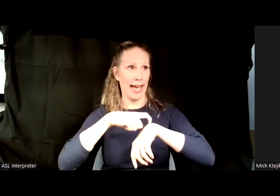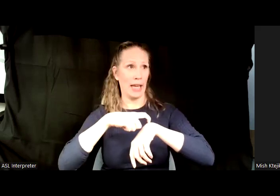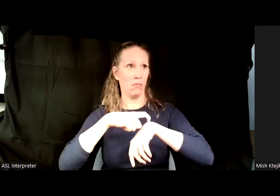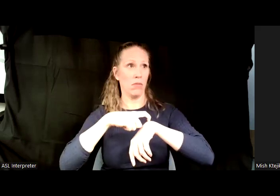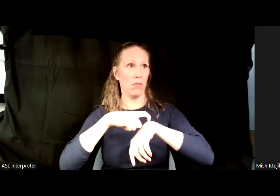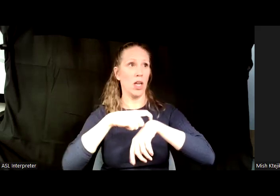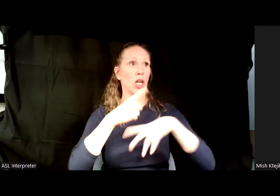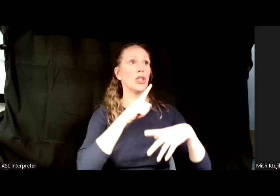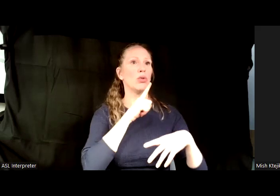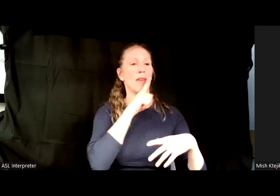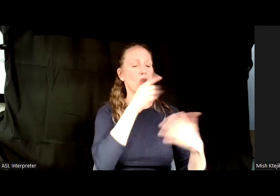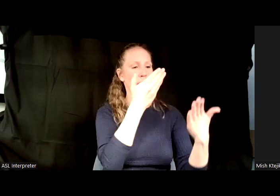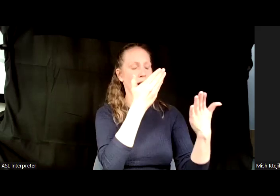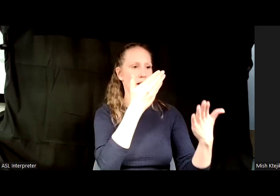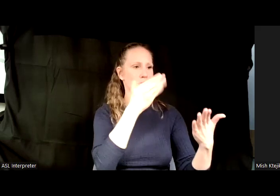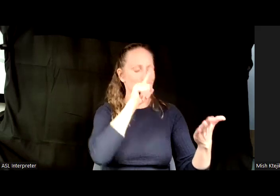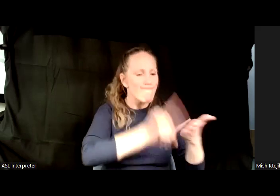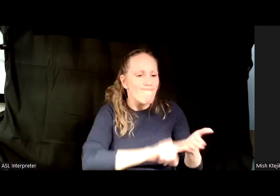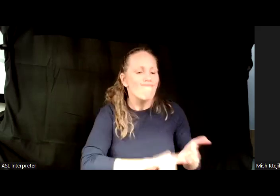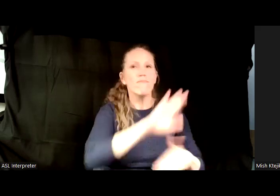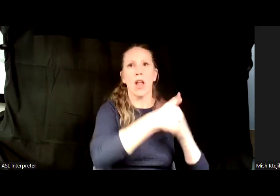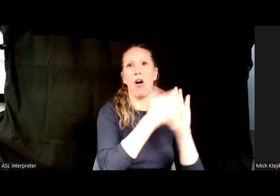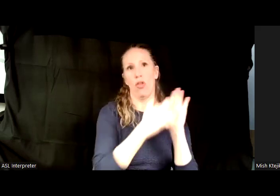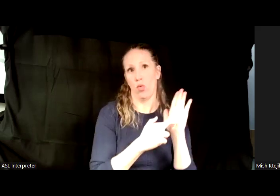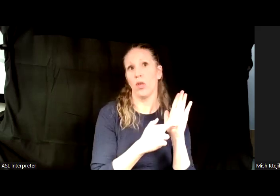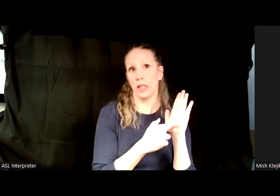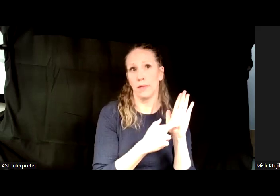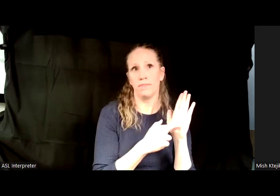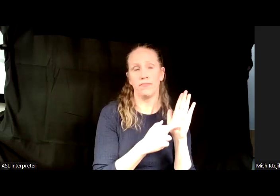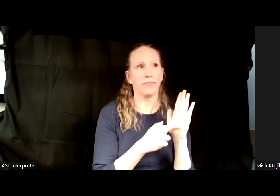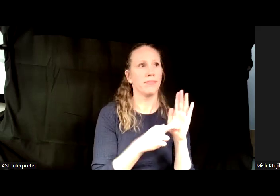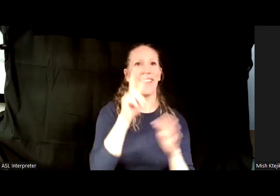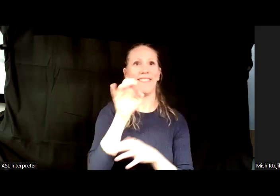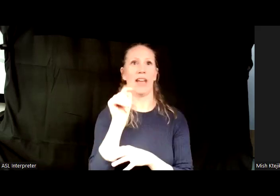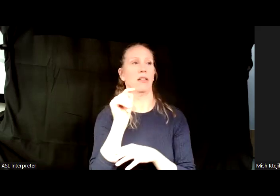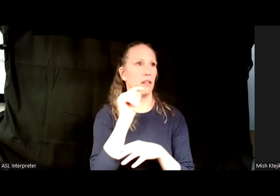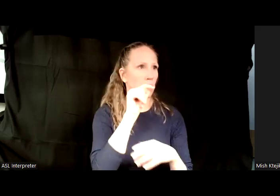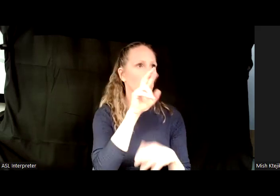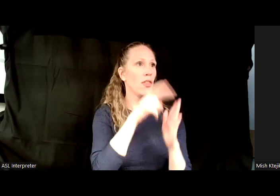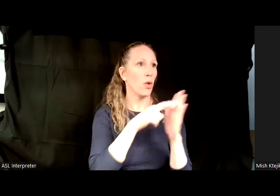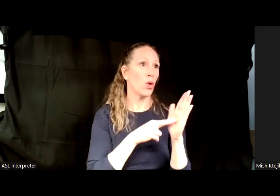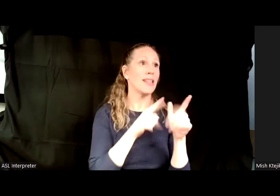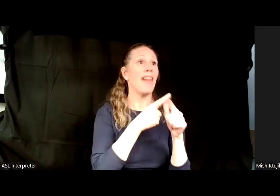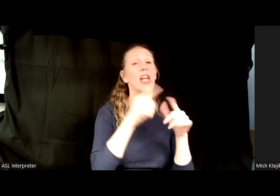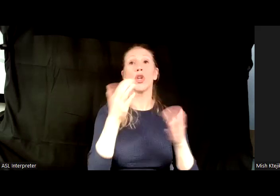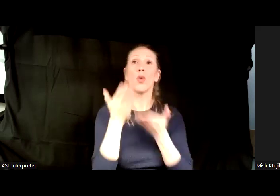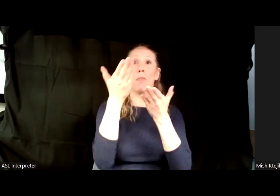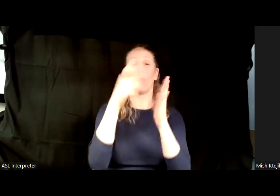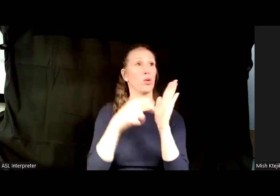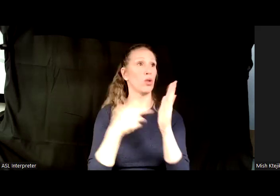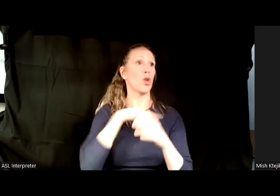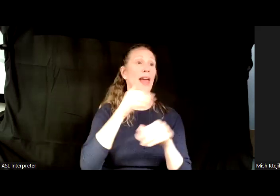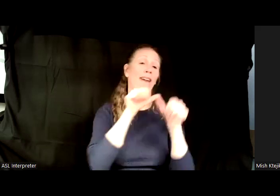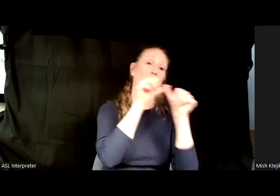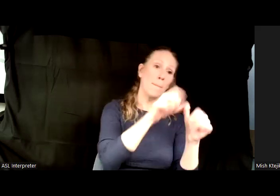vet the rules. Or you can do the proposed rule, and that way you have a